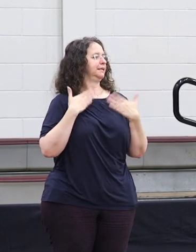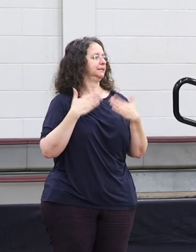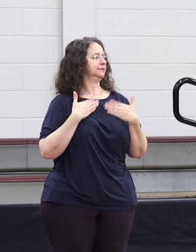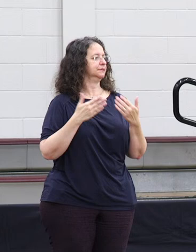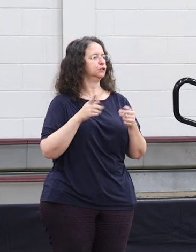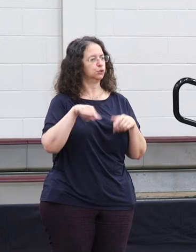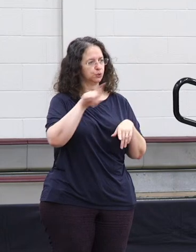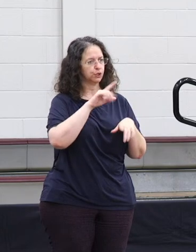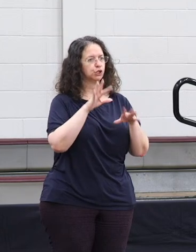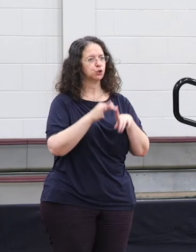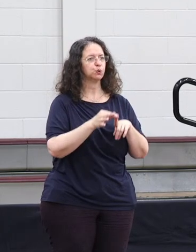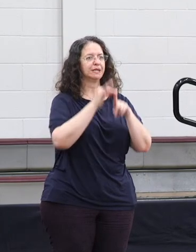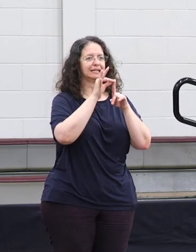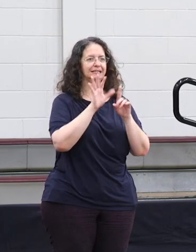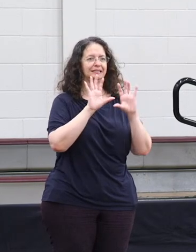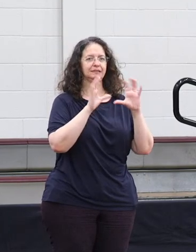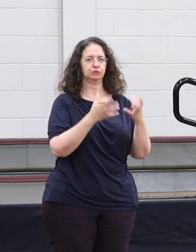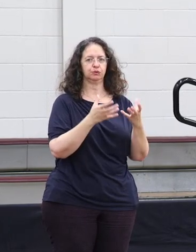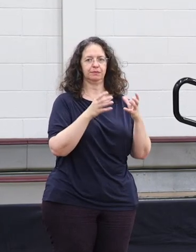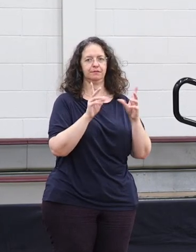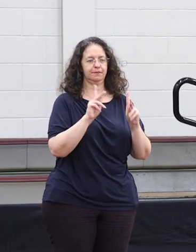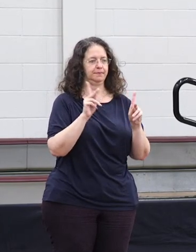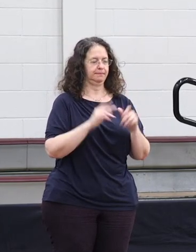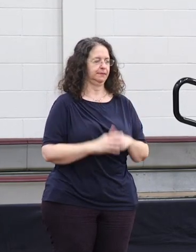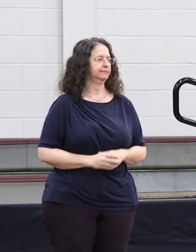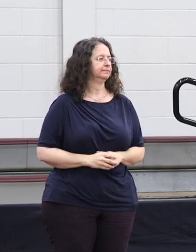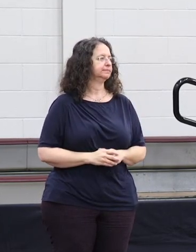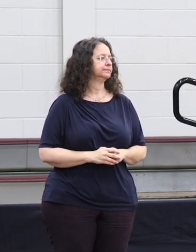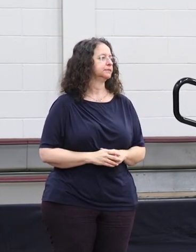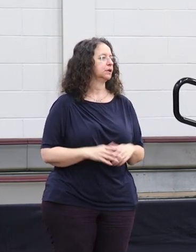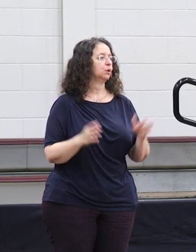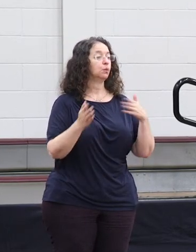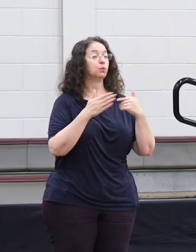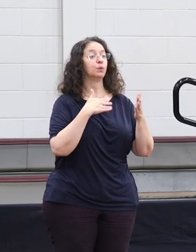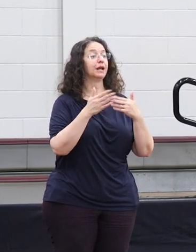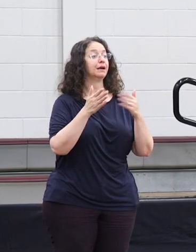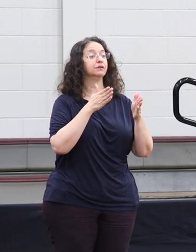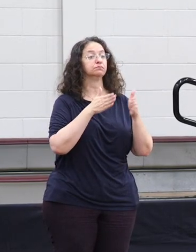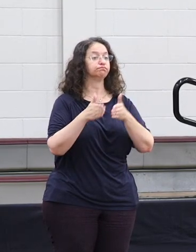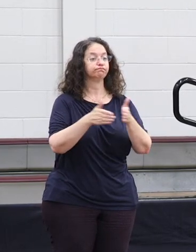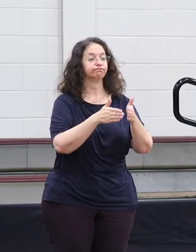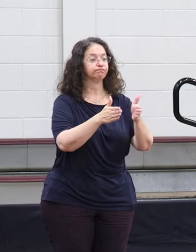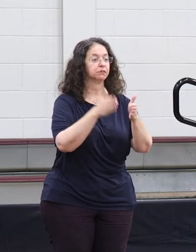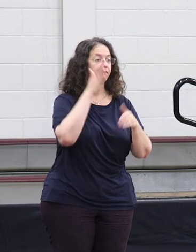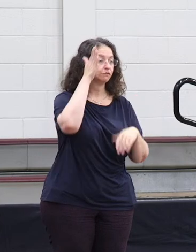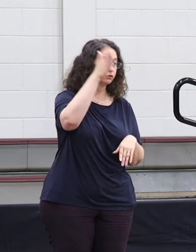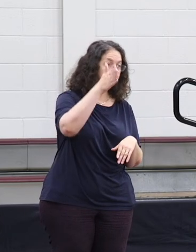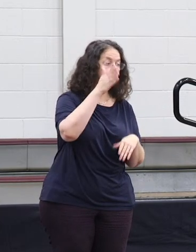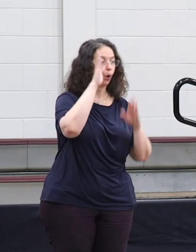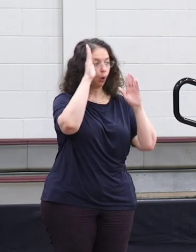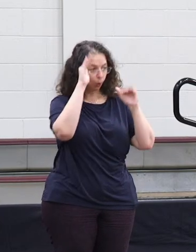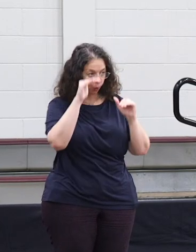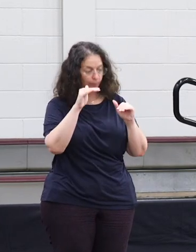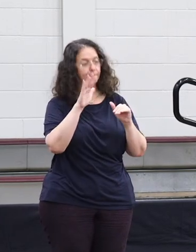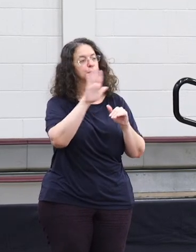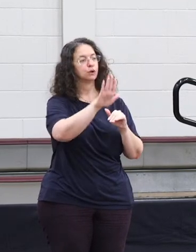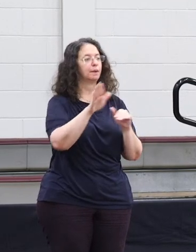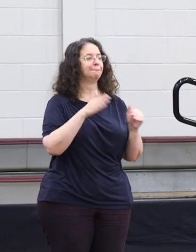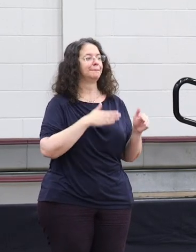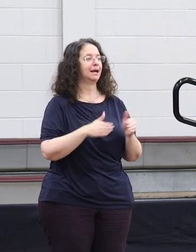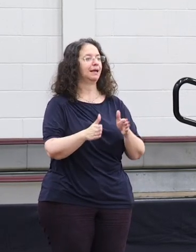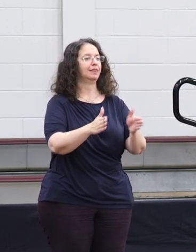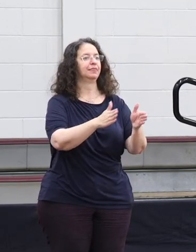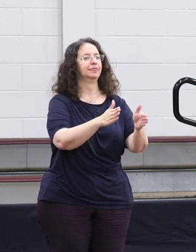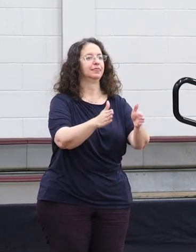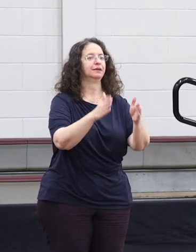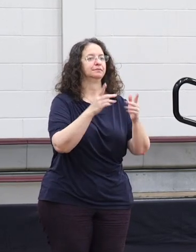a unique and special group of individuals. Whatever course your future takes, it is my hope that your path is paved